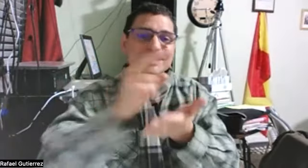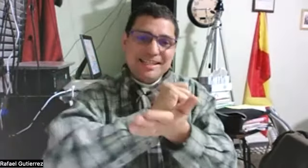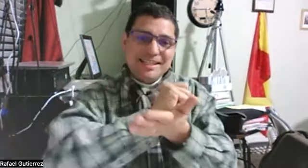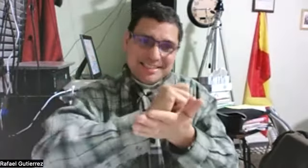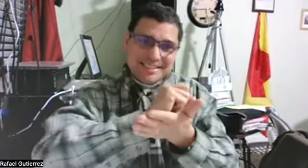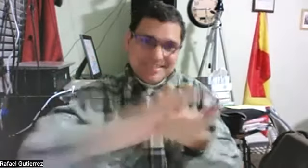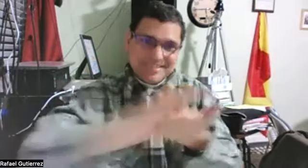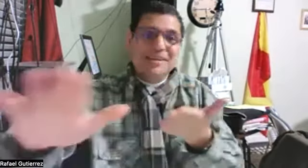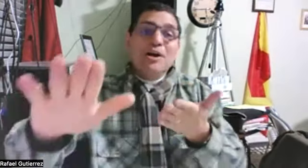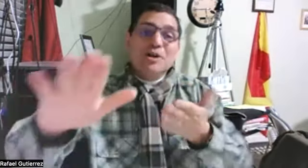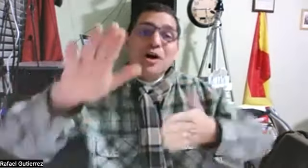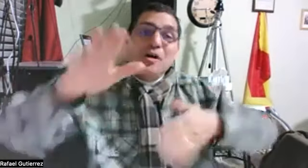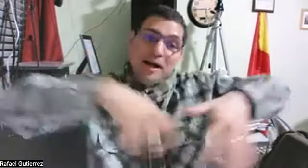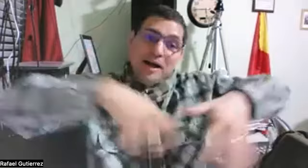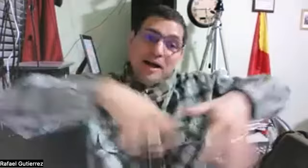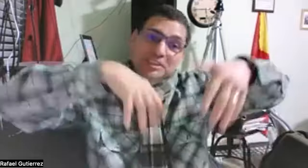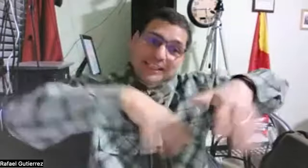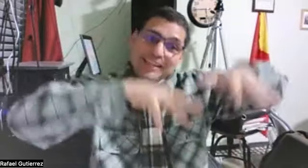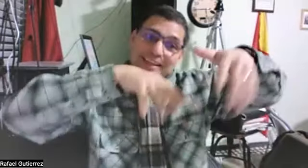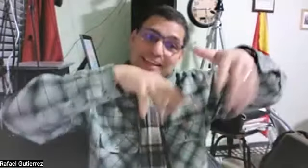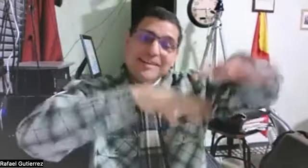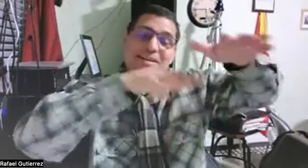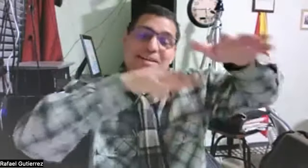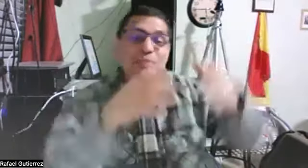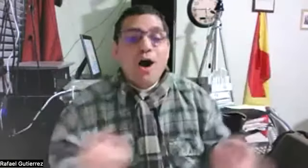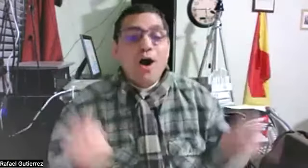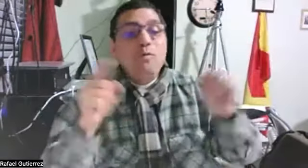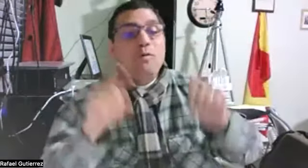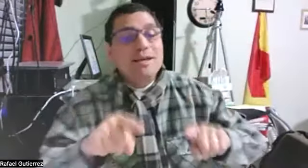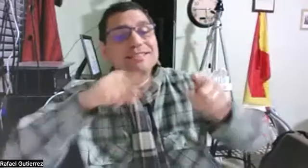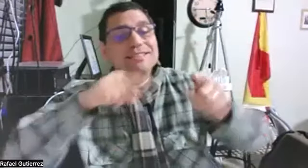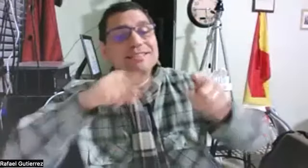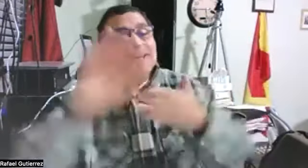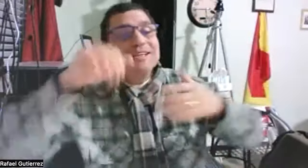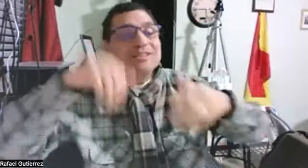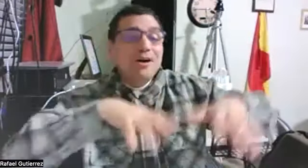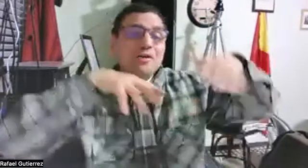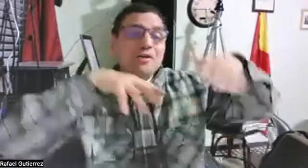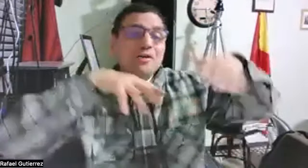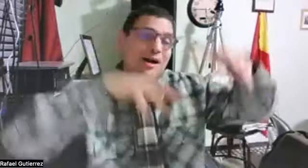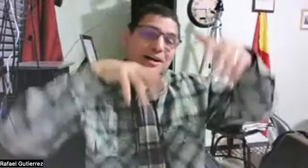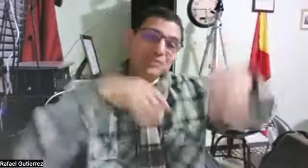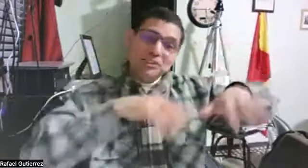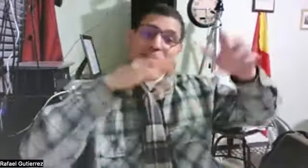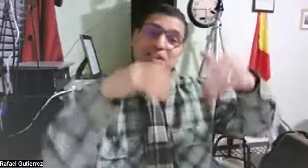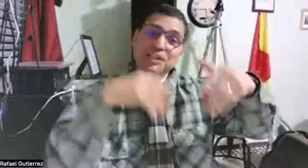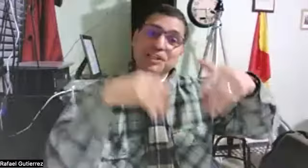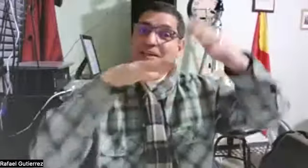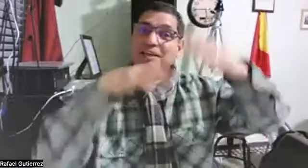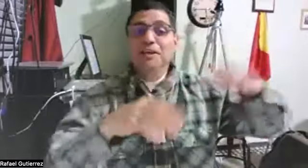the sand go marching in. Oh, when the sand go marching